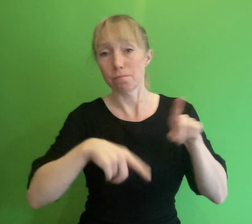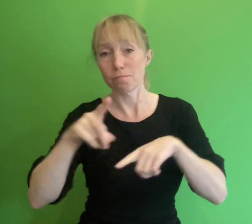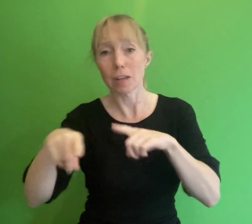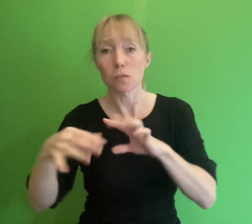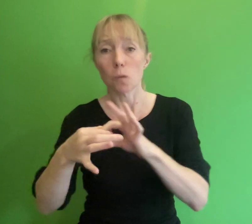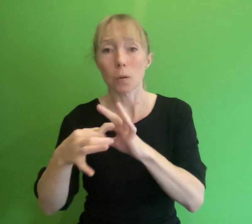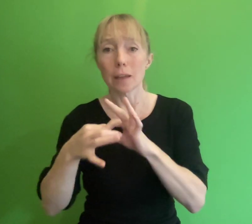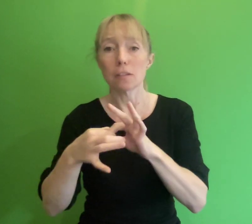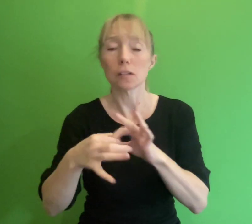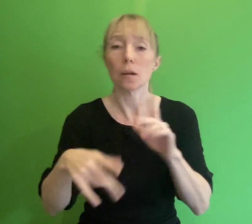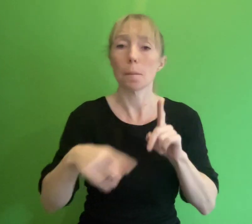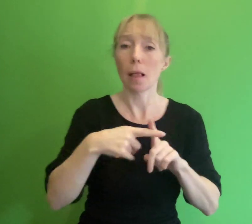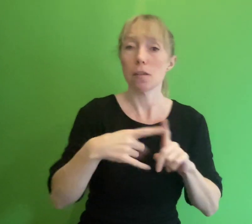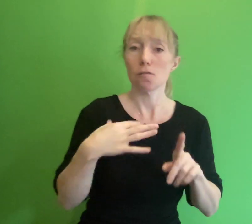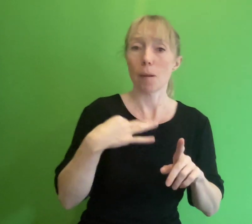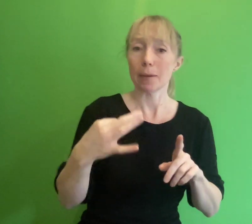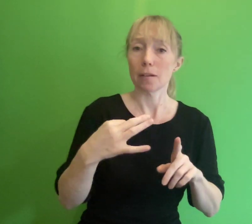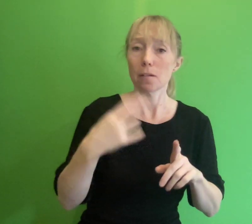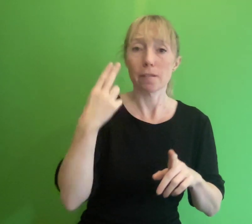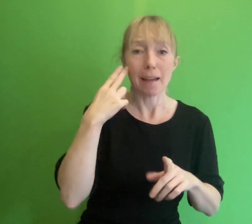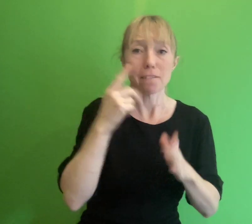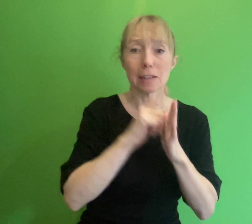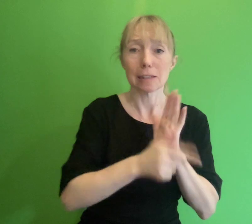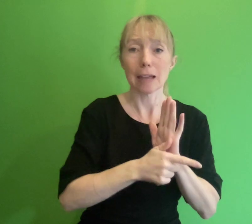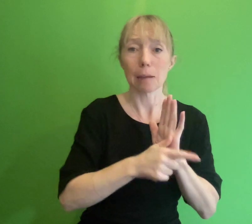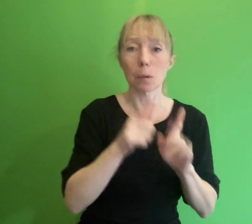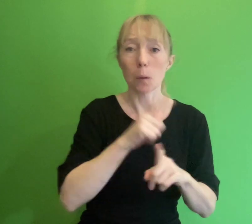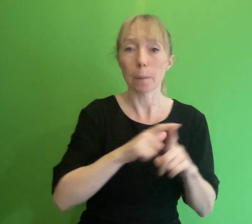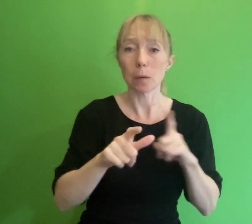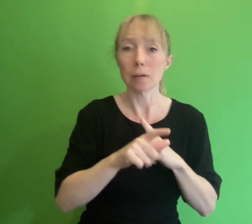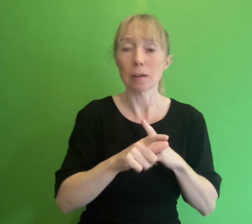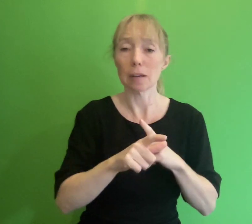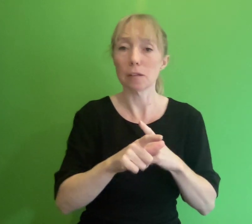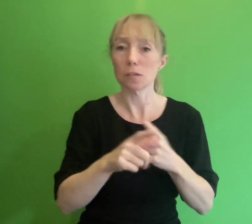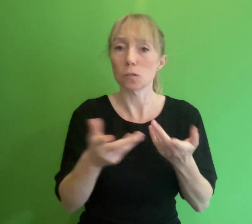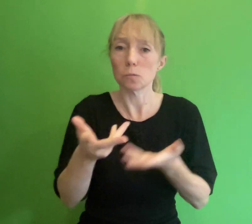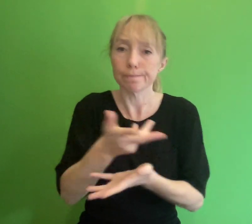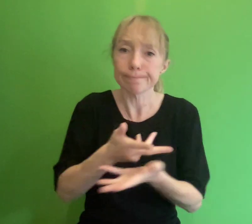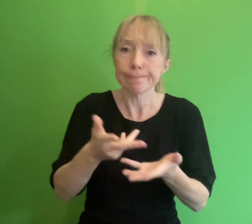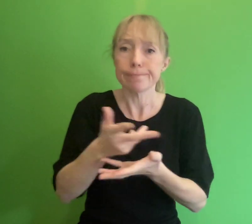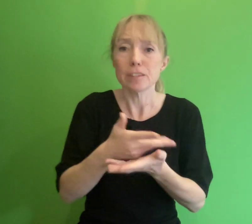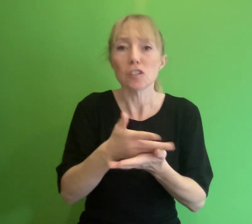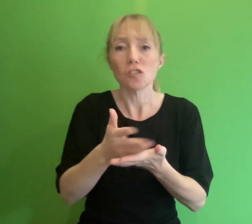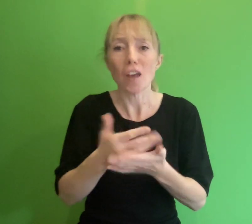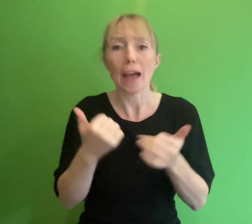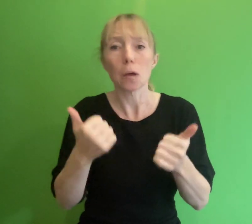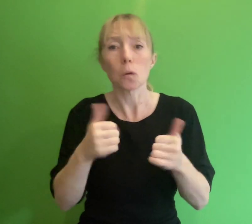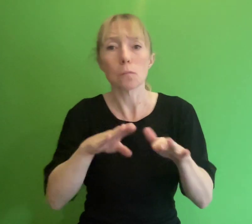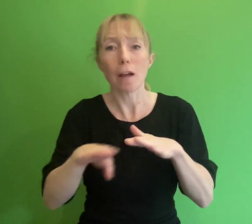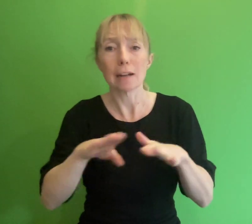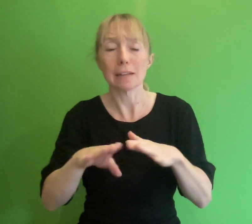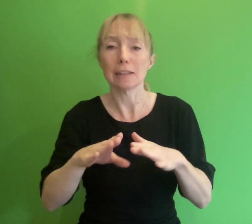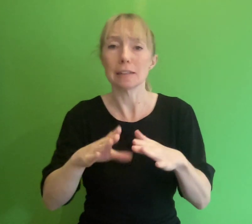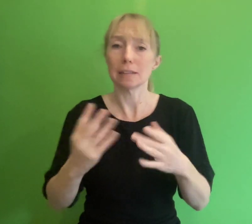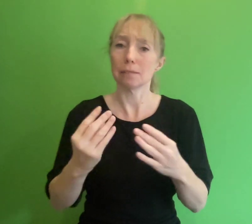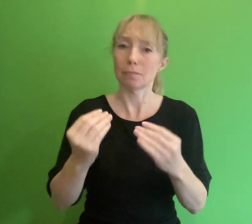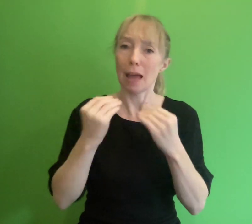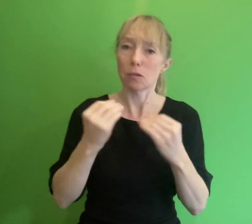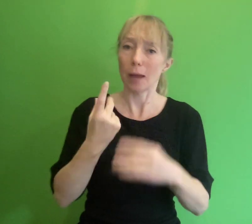representatives from the deaf and disabled communities, to share good practice and educate themselves on what is needed and how to achieve